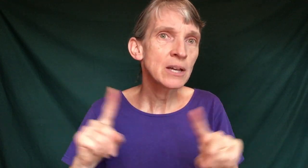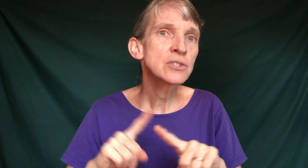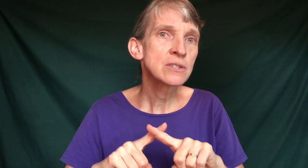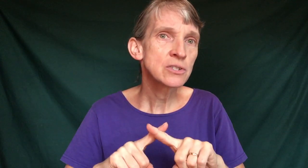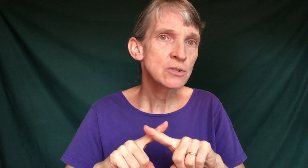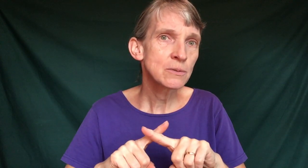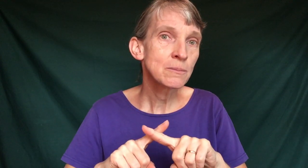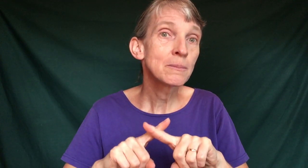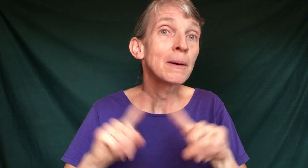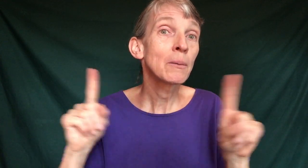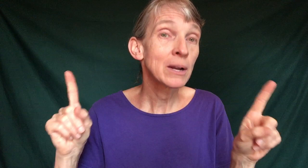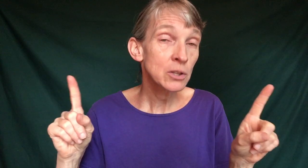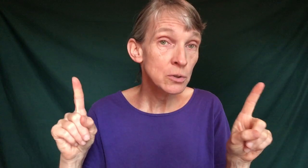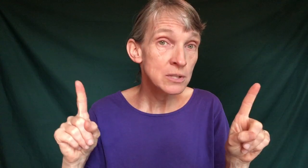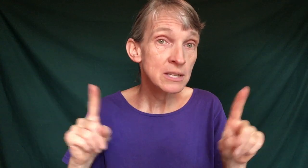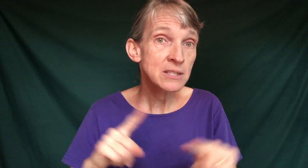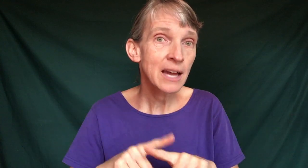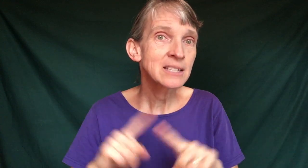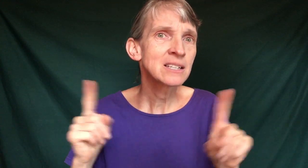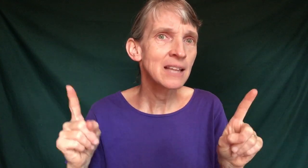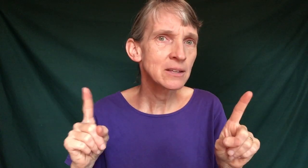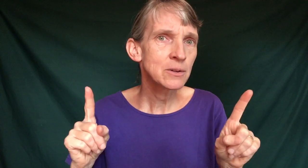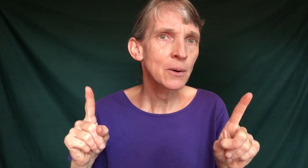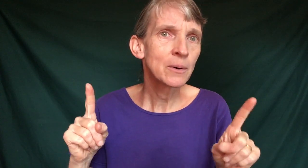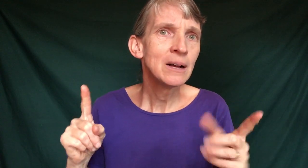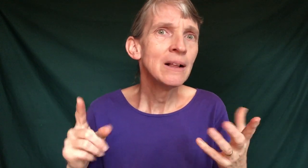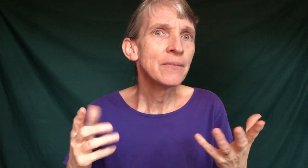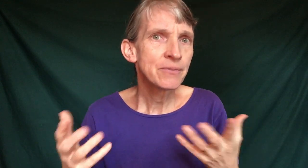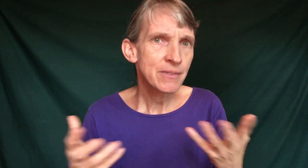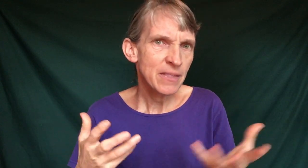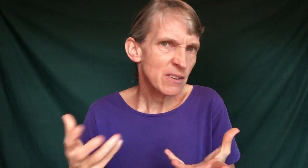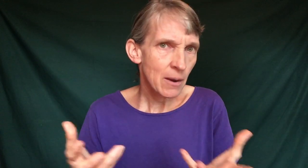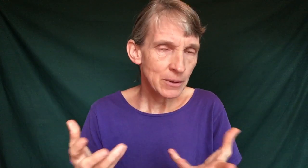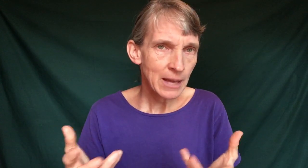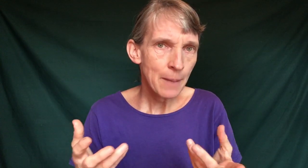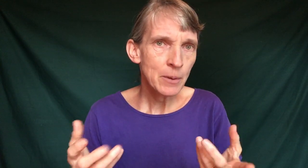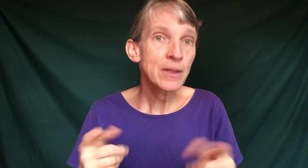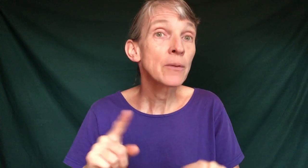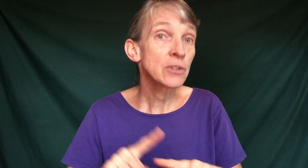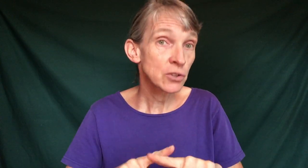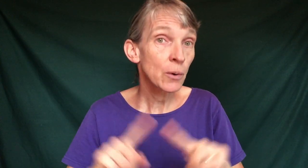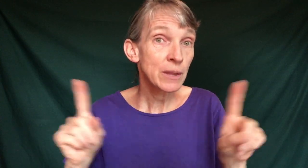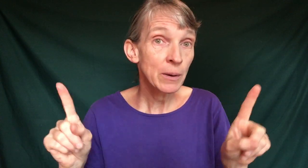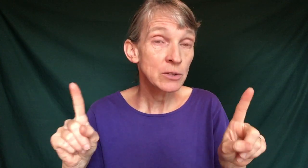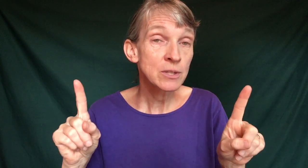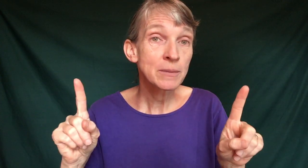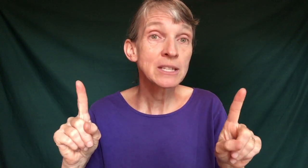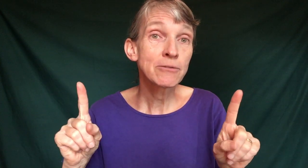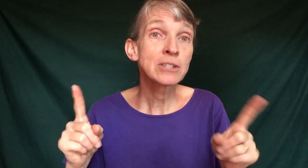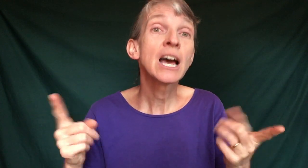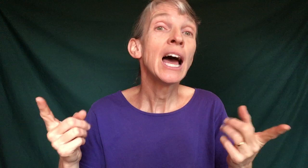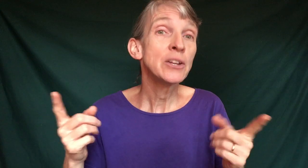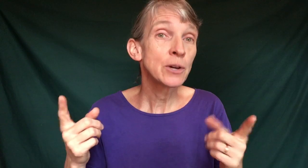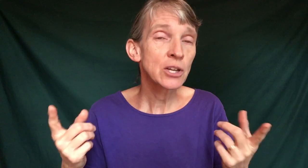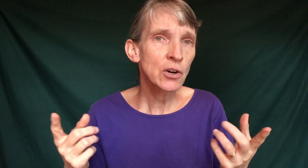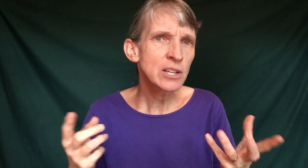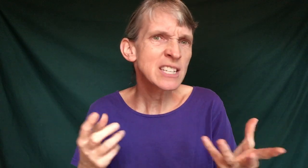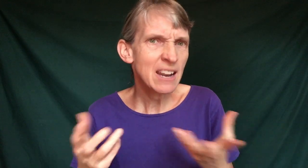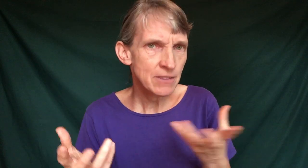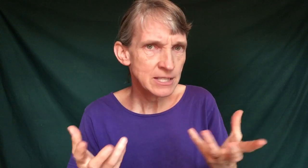the student might want to use this sign to let you know that they're not really happy with how things are going. They want to do something different. And you can encourage that if they seem a